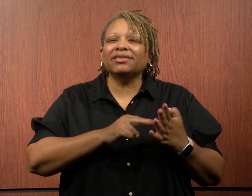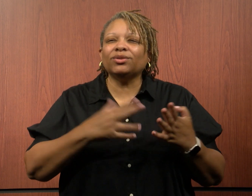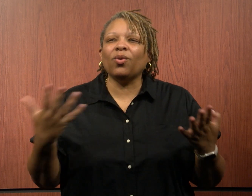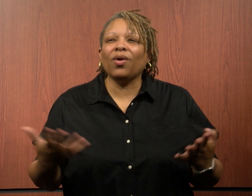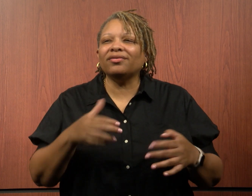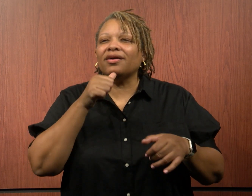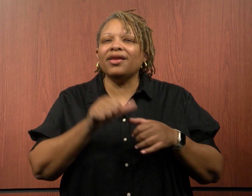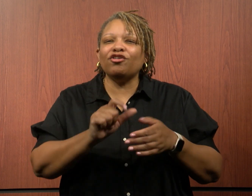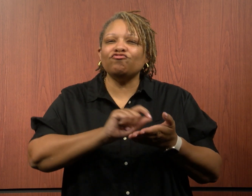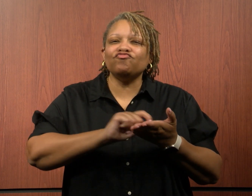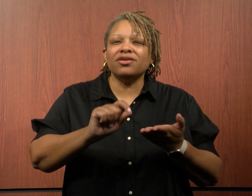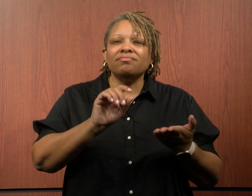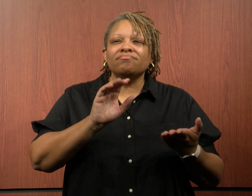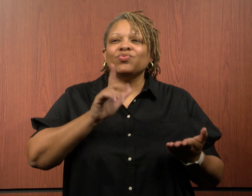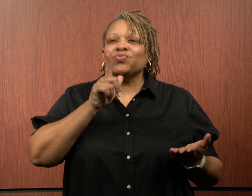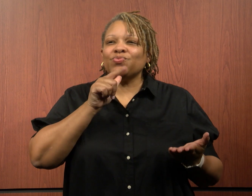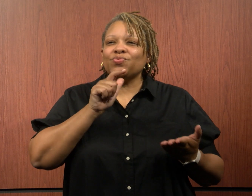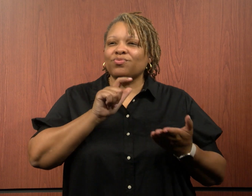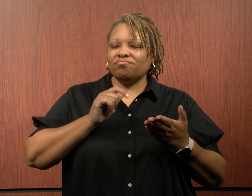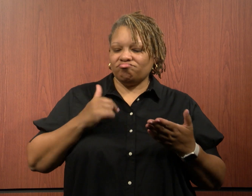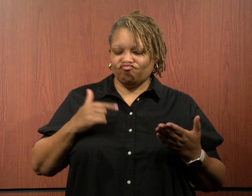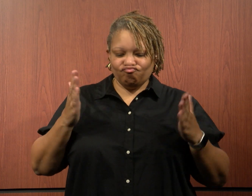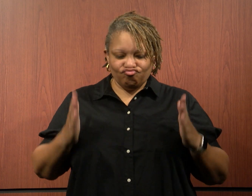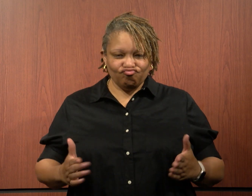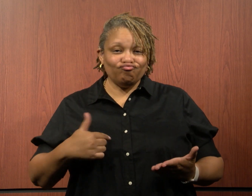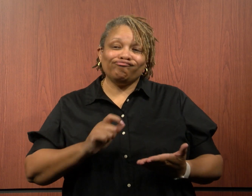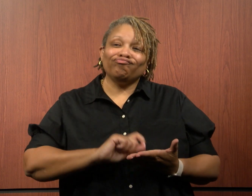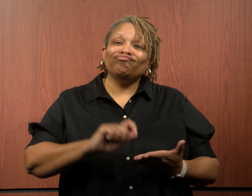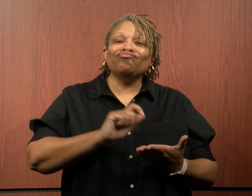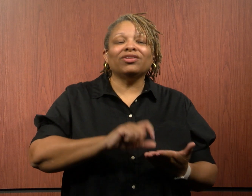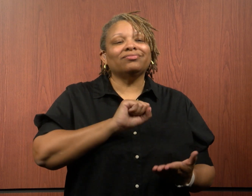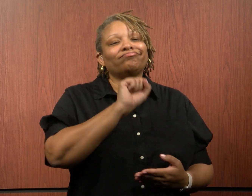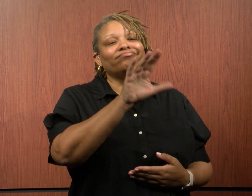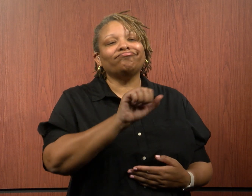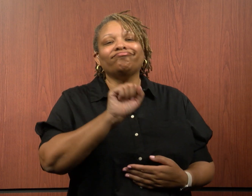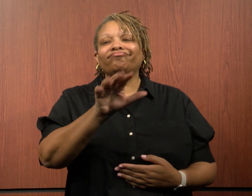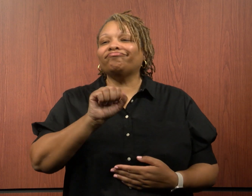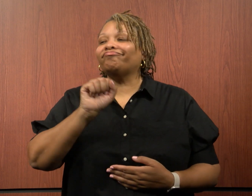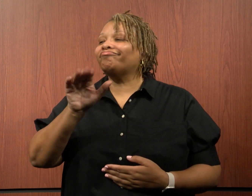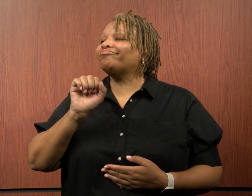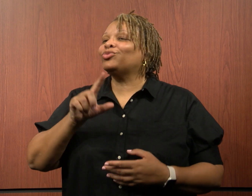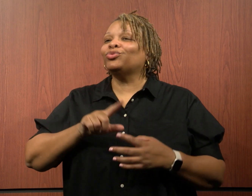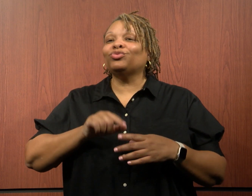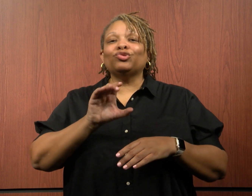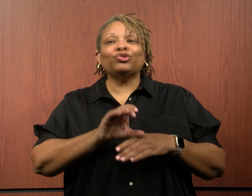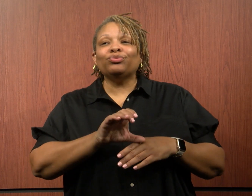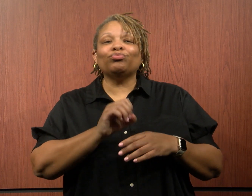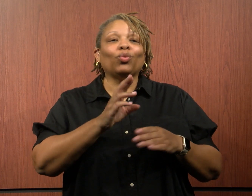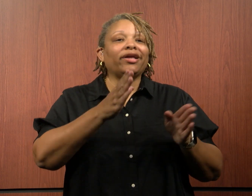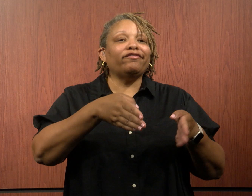letter, and it refers to letters written by the apostles to churches or individuals. They grounded